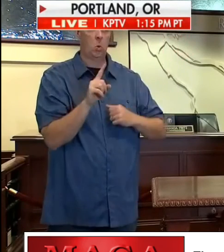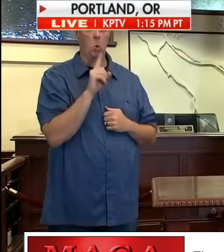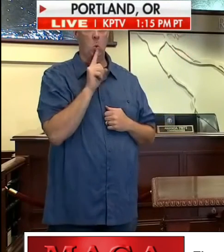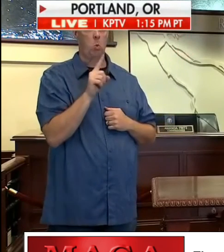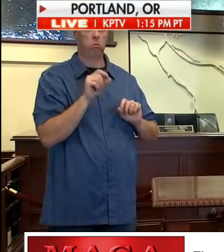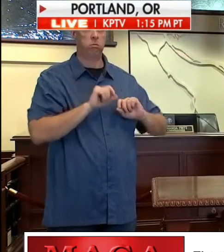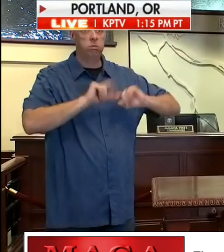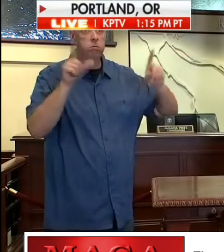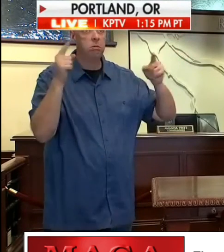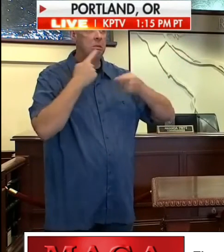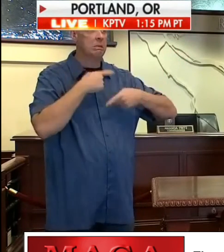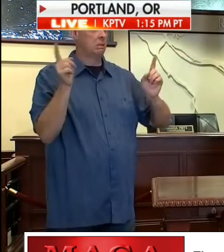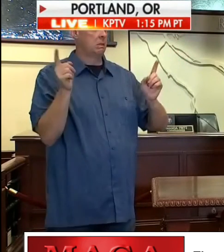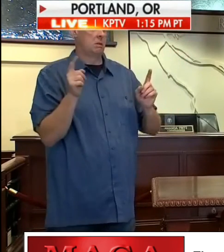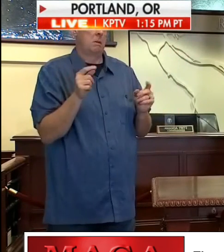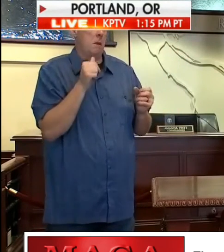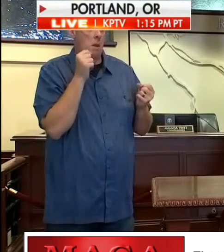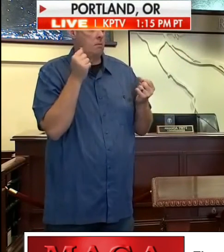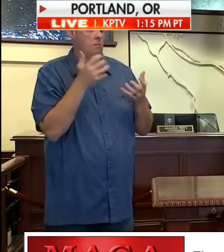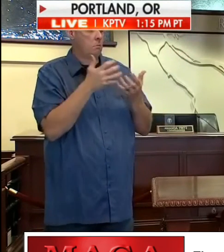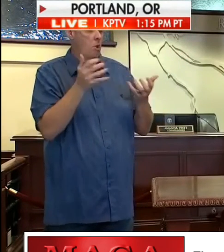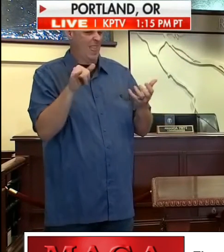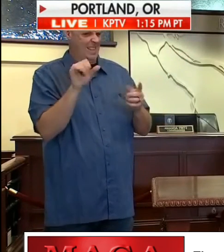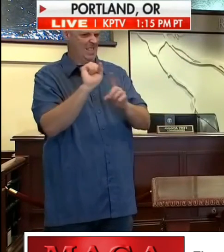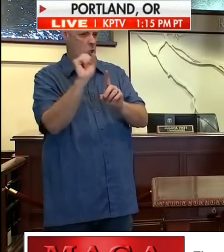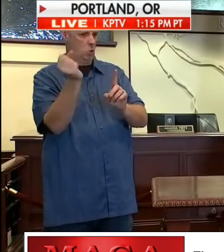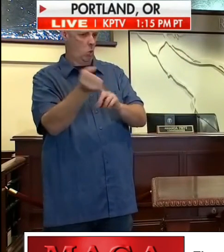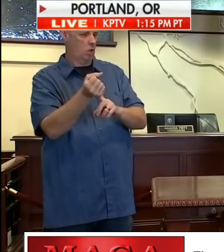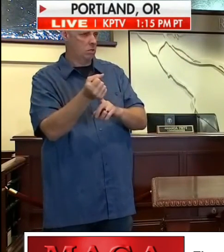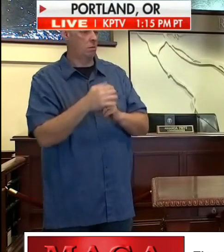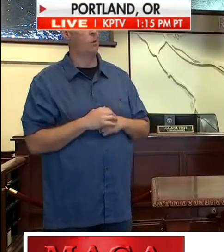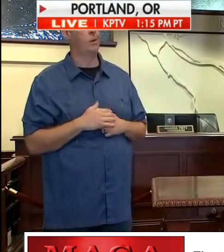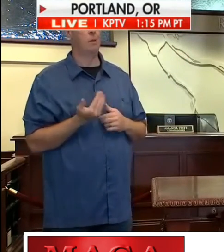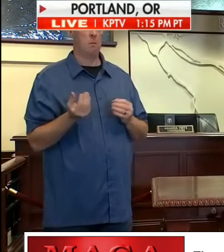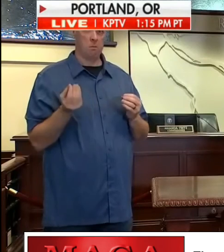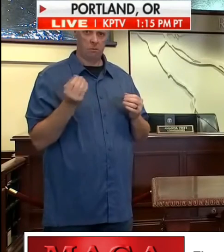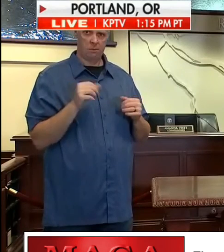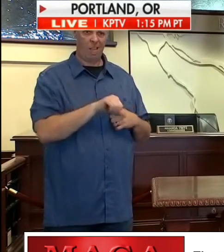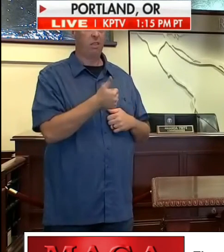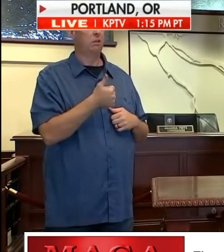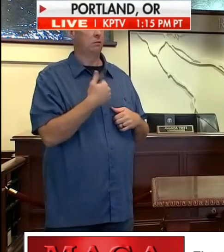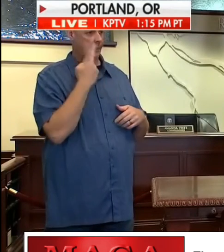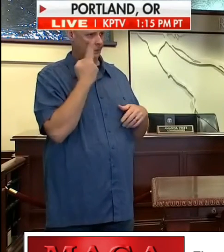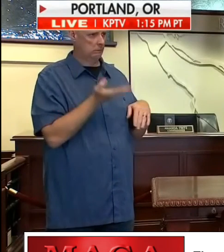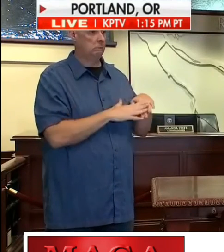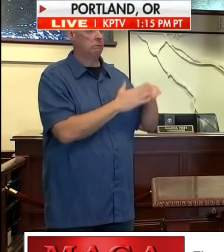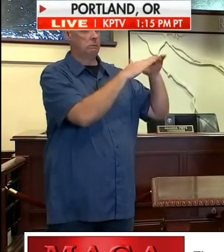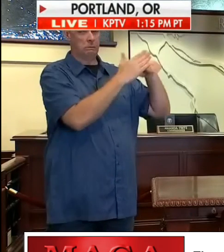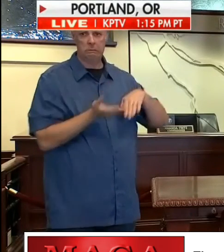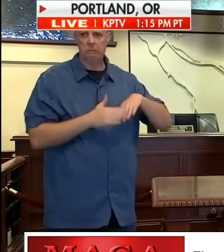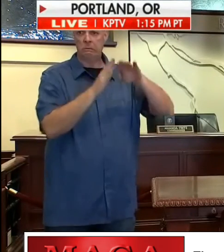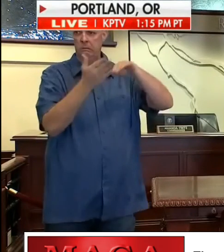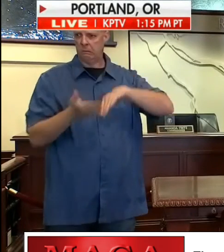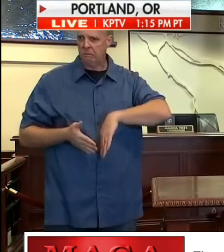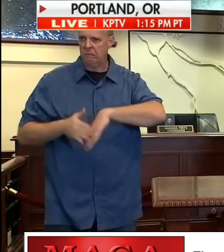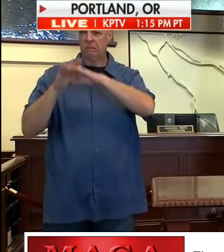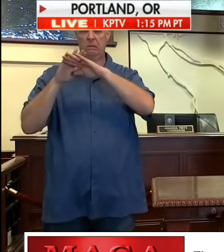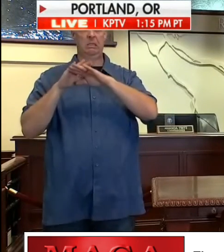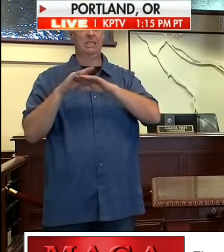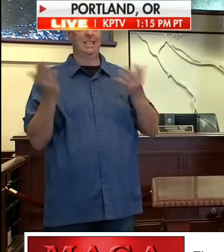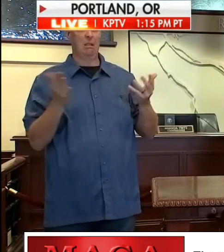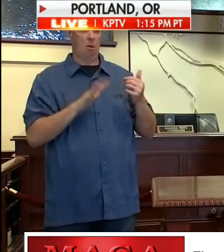generated any headlines. We've witnessed an increase in more and more uncivilized activity in our city and in our